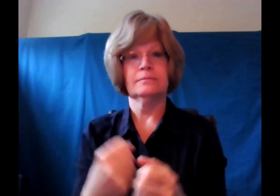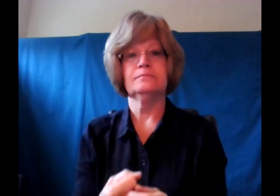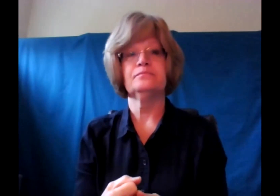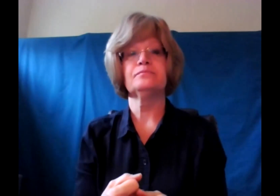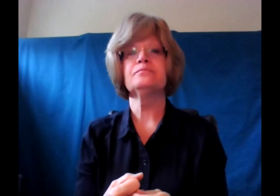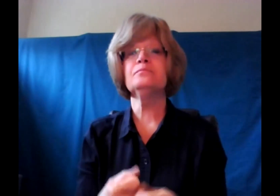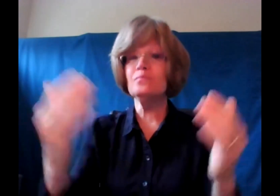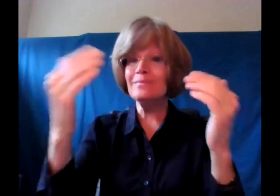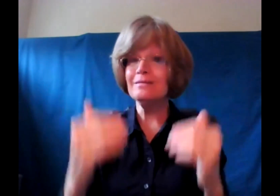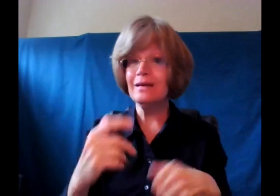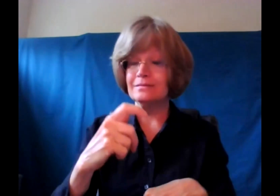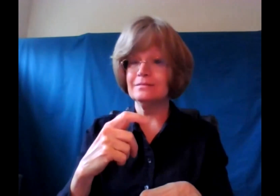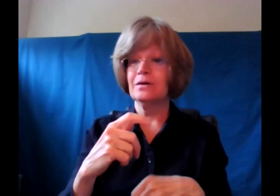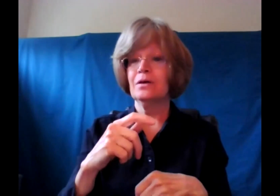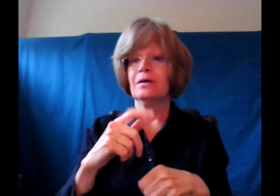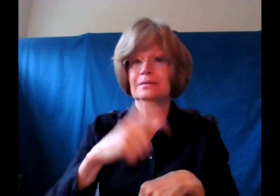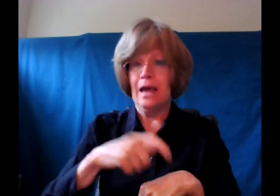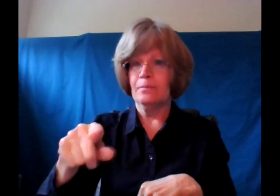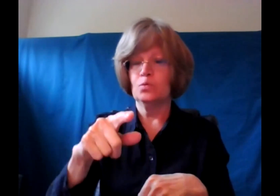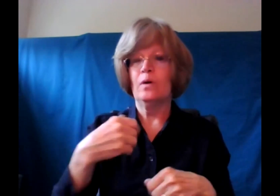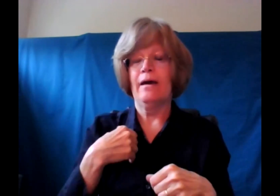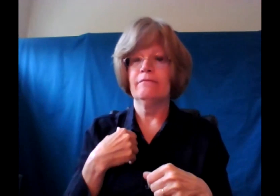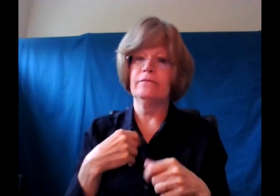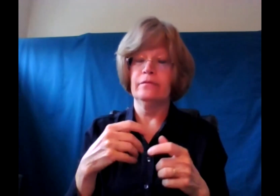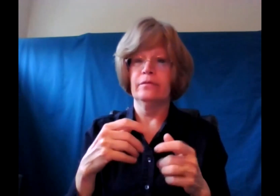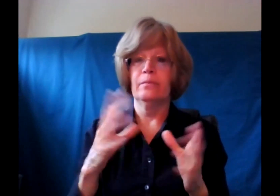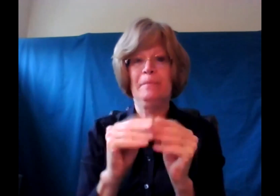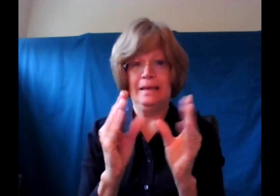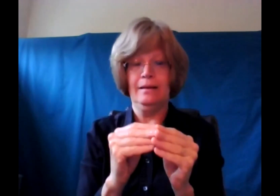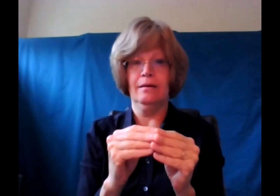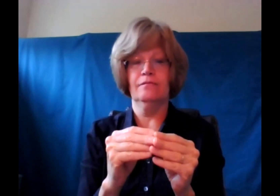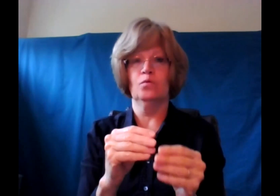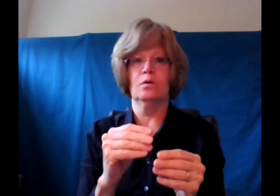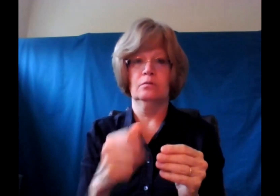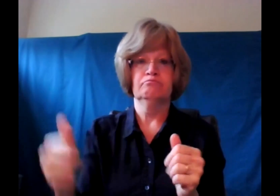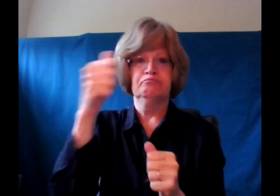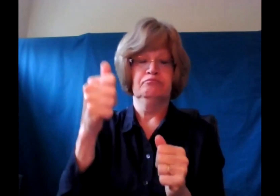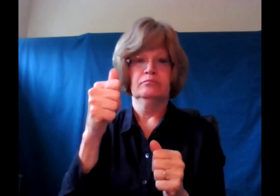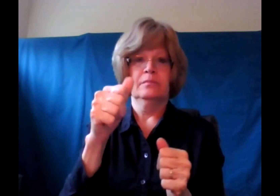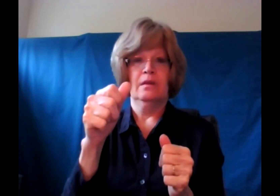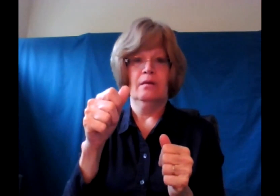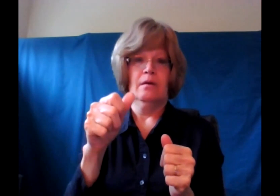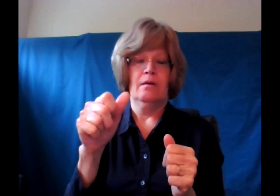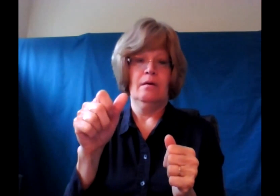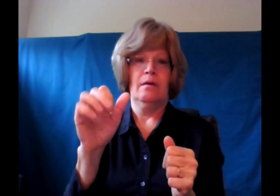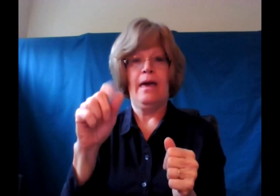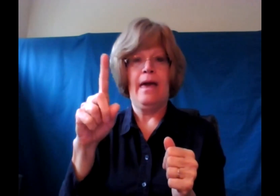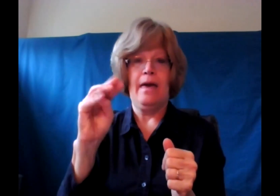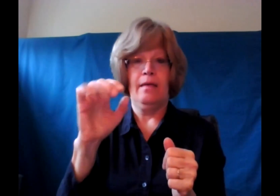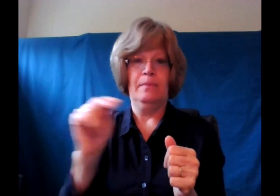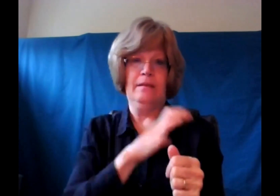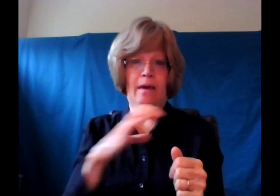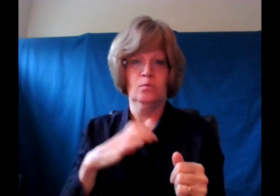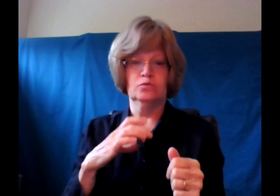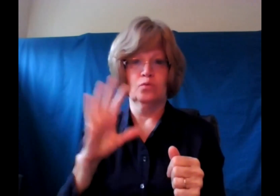The next time you're in your administrative council or whatever title you give your governance